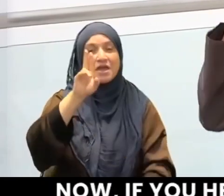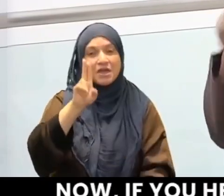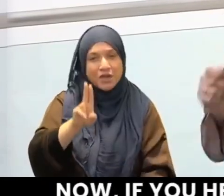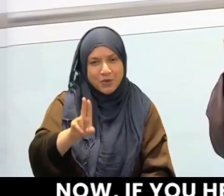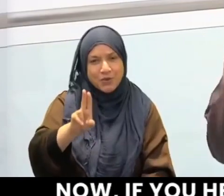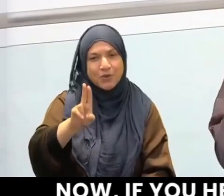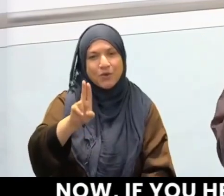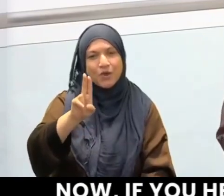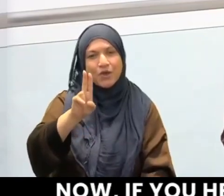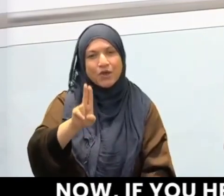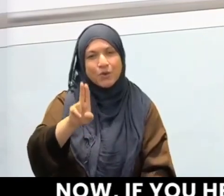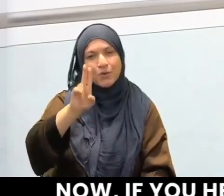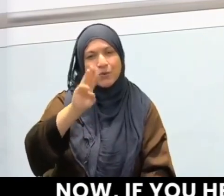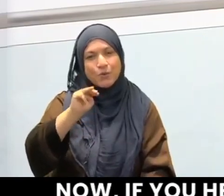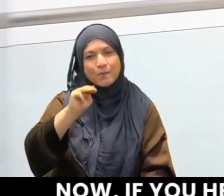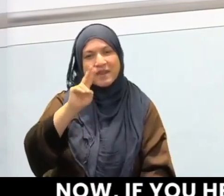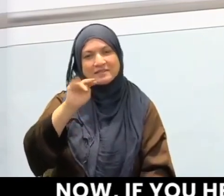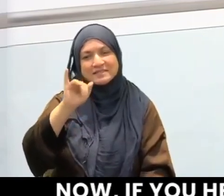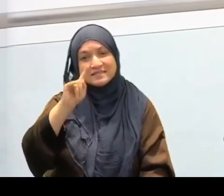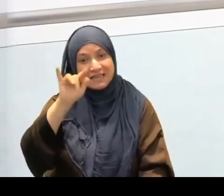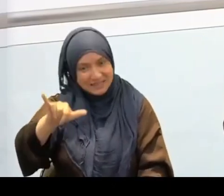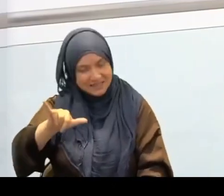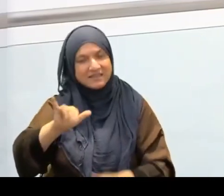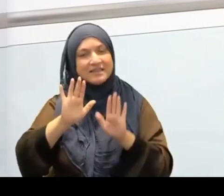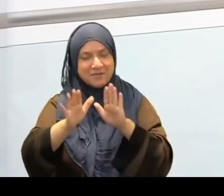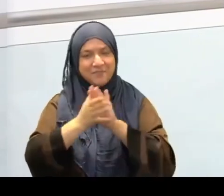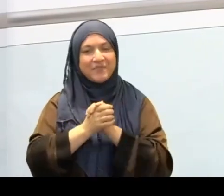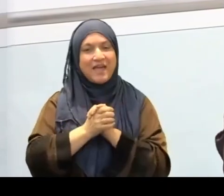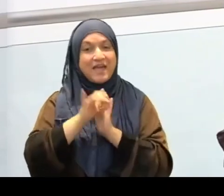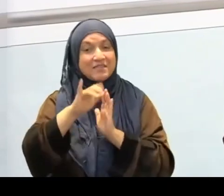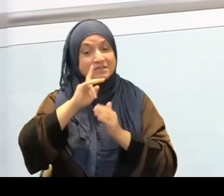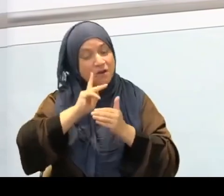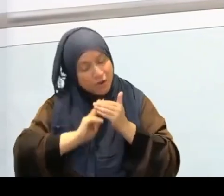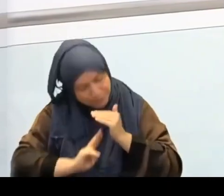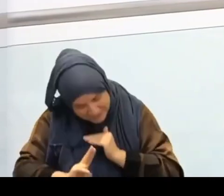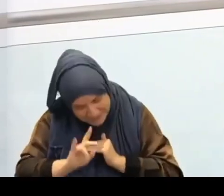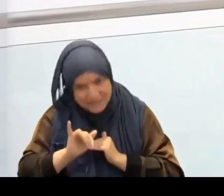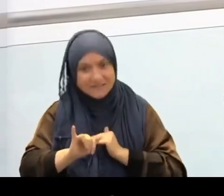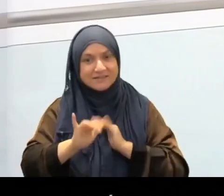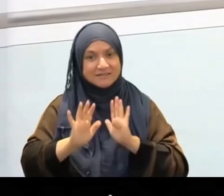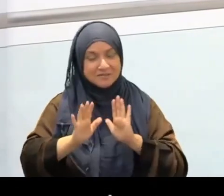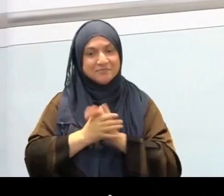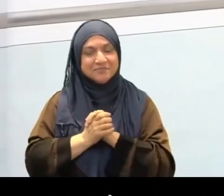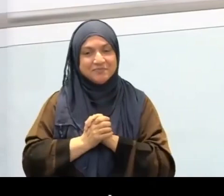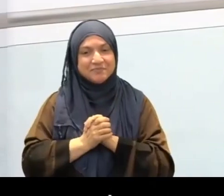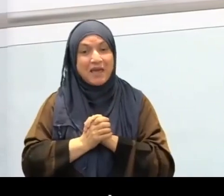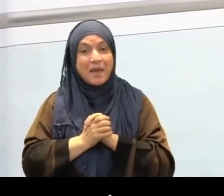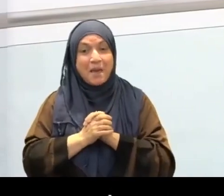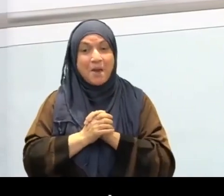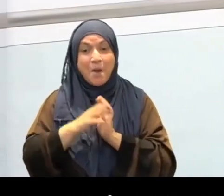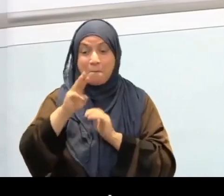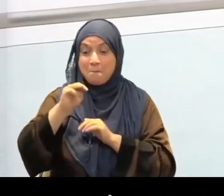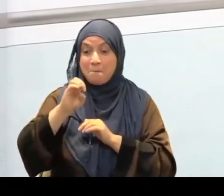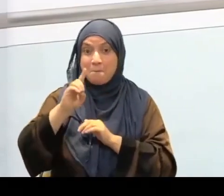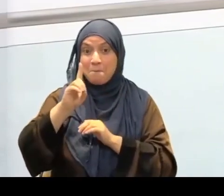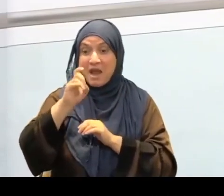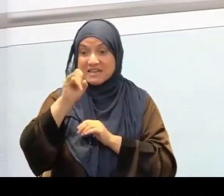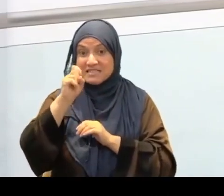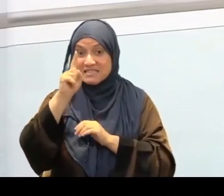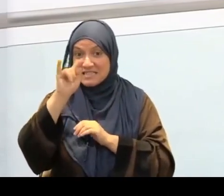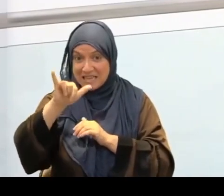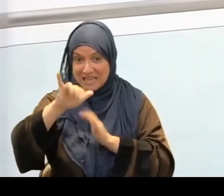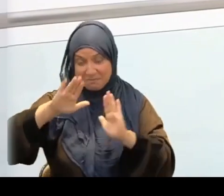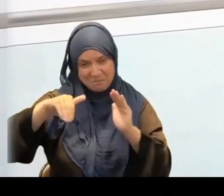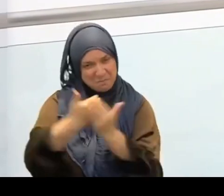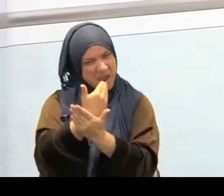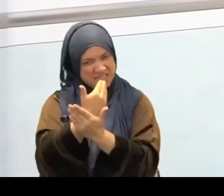say, I guarantee you Jannah, what are you going to do if you're a sahabi? You're going to listen very closely. And he does